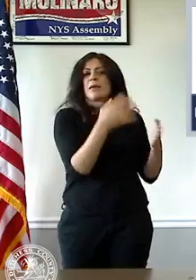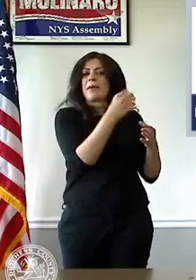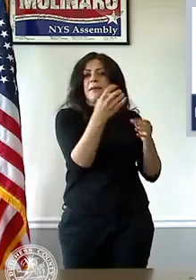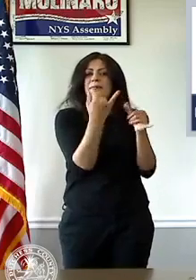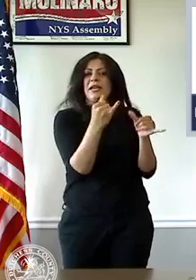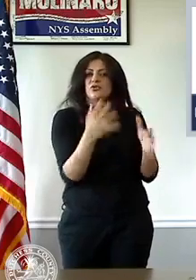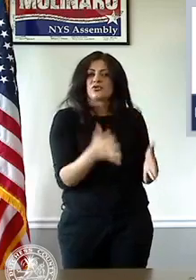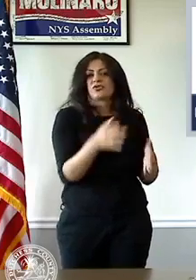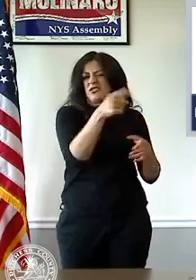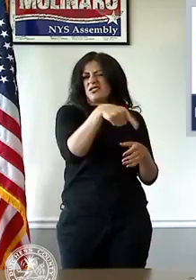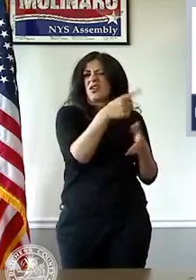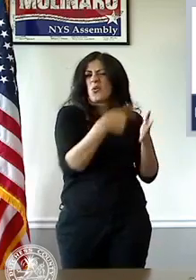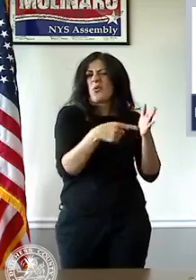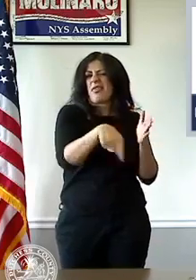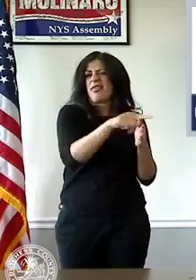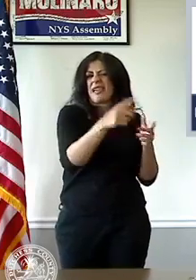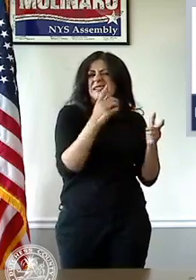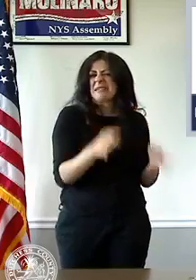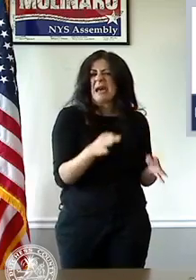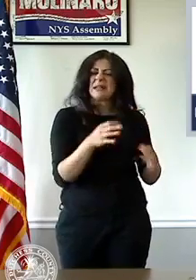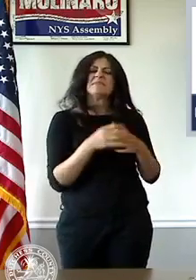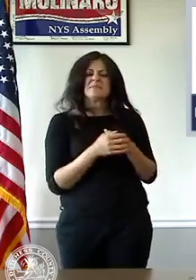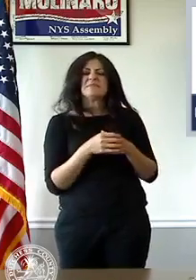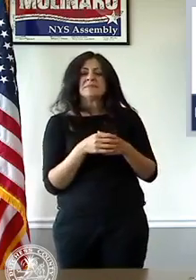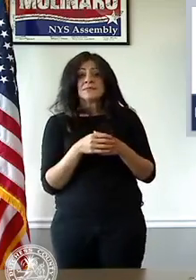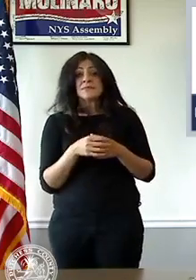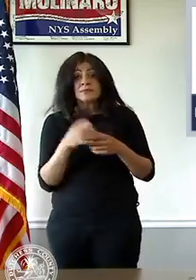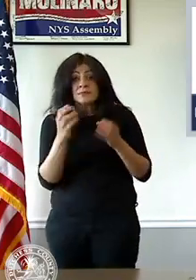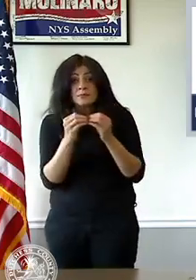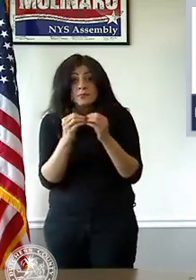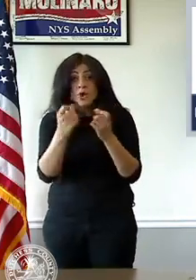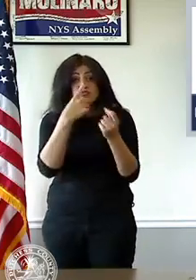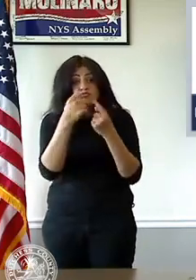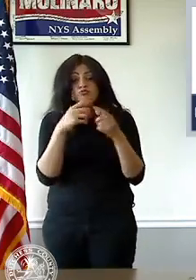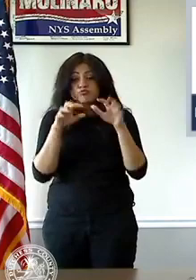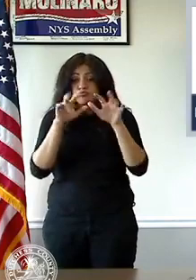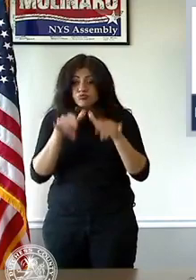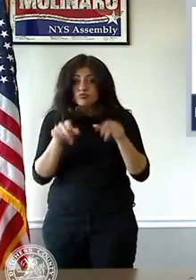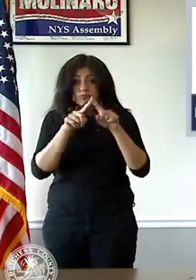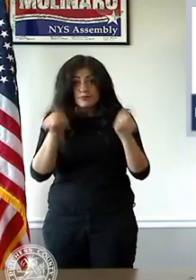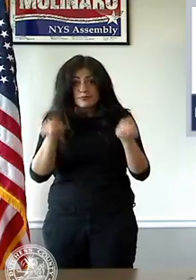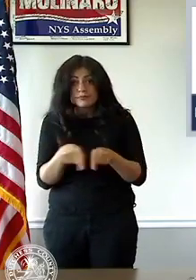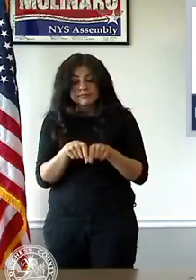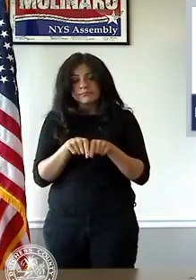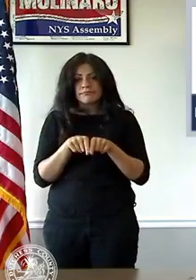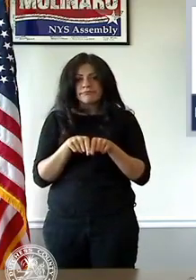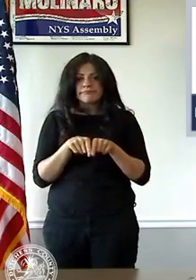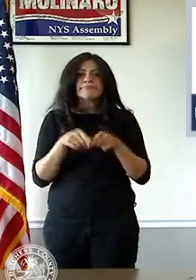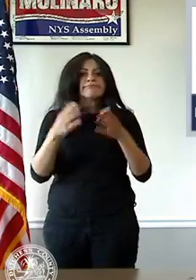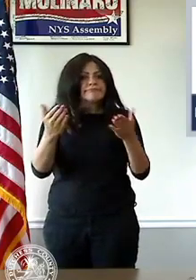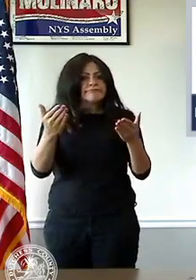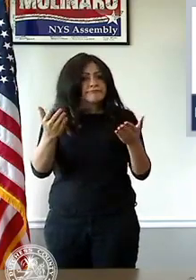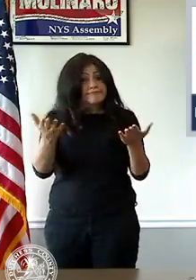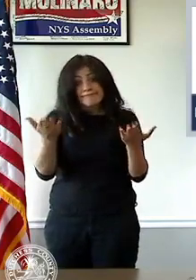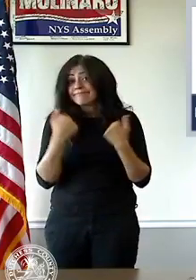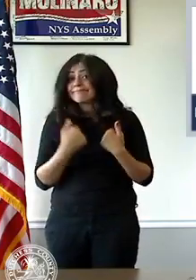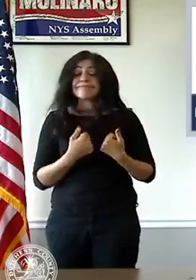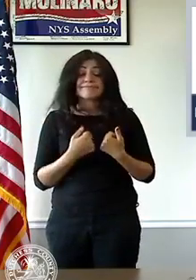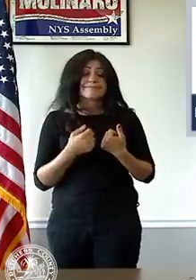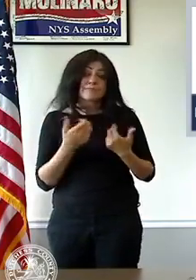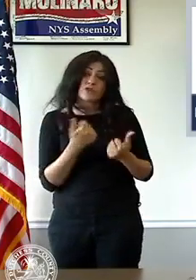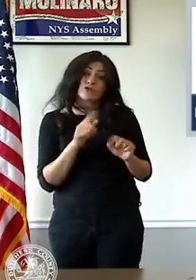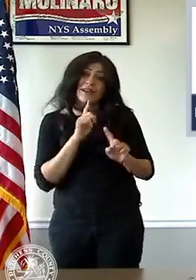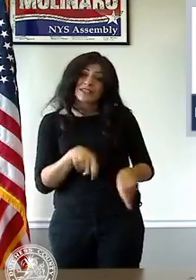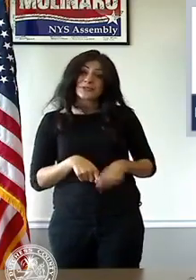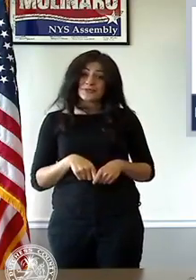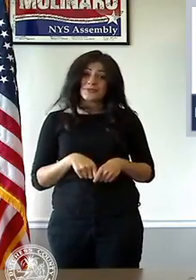players. So if you have a question before we wrap up this afternoon, simply write it in that comment space, and I'll be happy to try